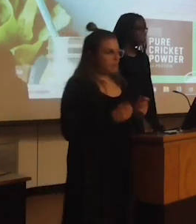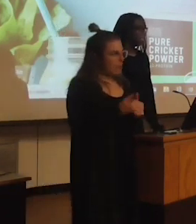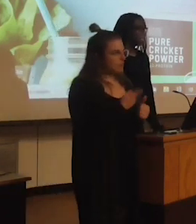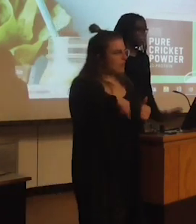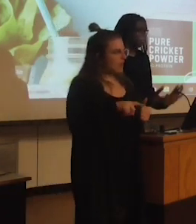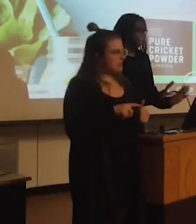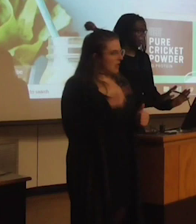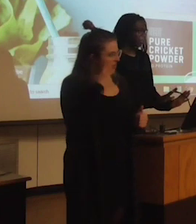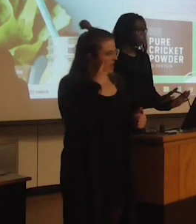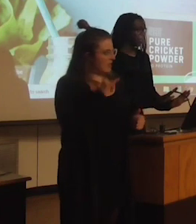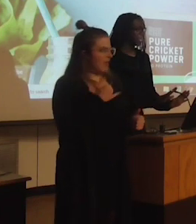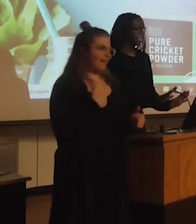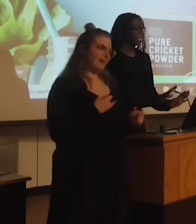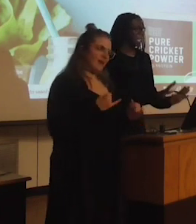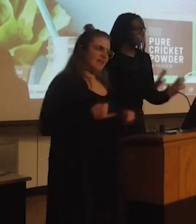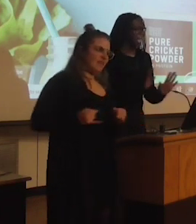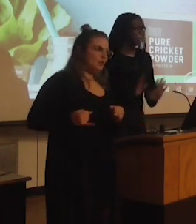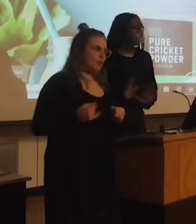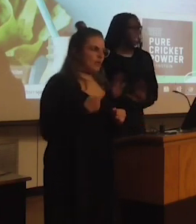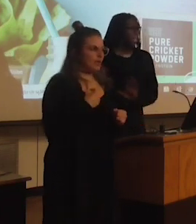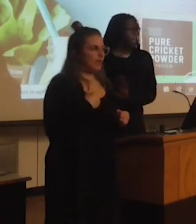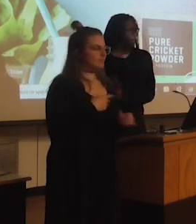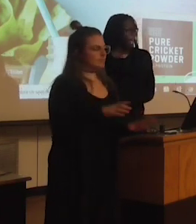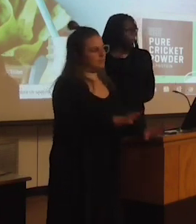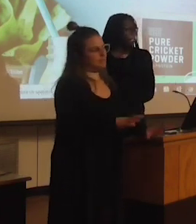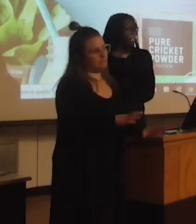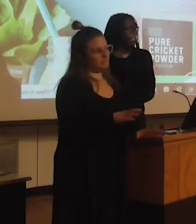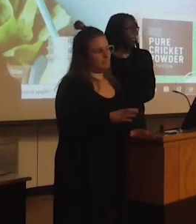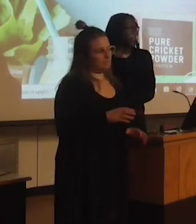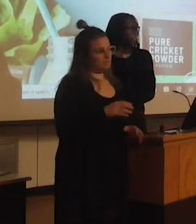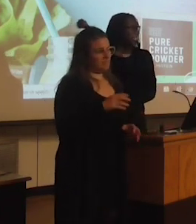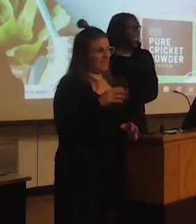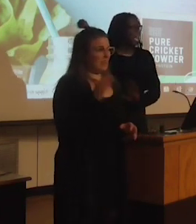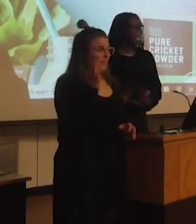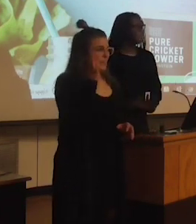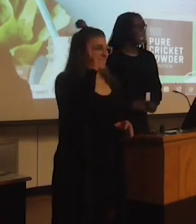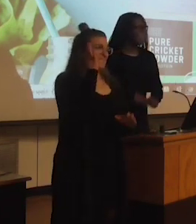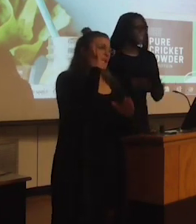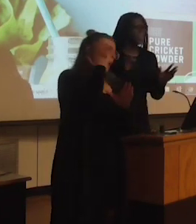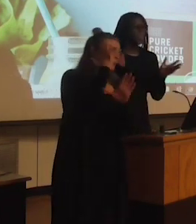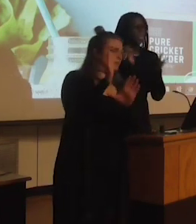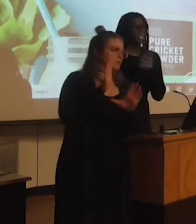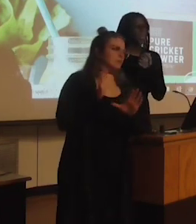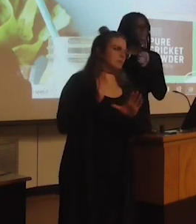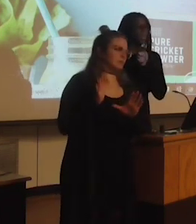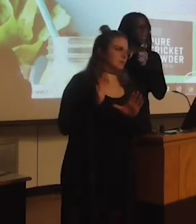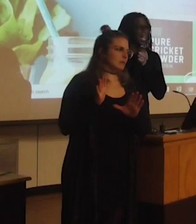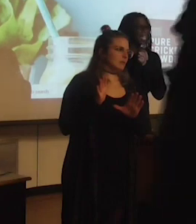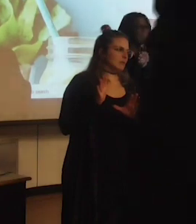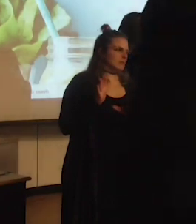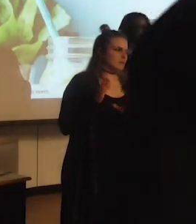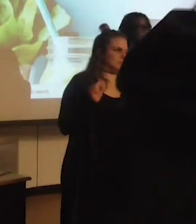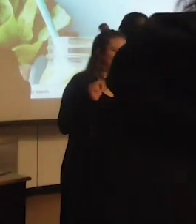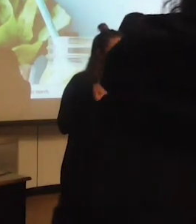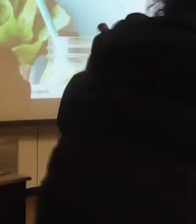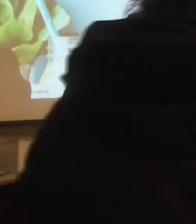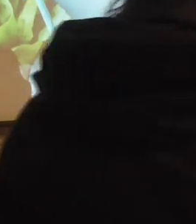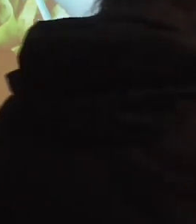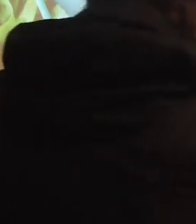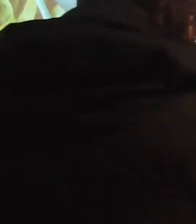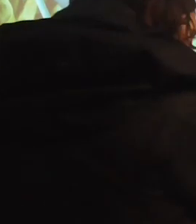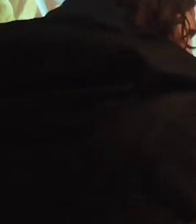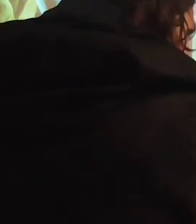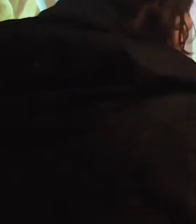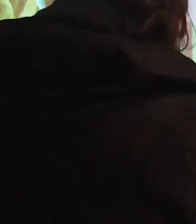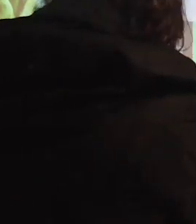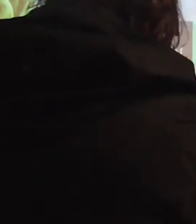us do. Like on an individual basis, I'm not a fan of a lot of mosquitoes. And I'm still working on my personal relationship